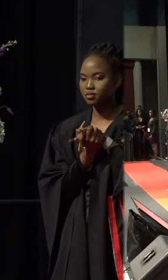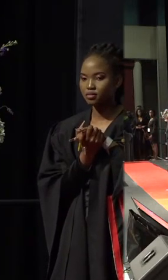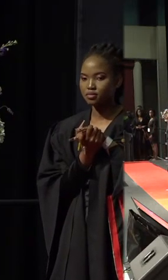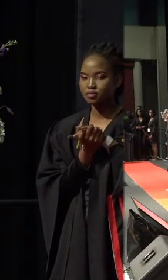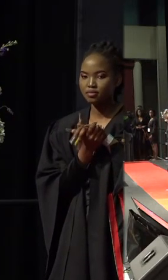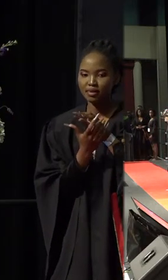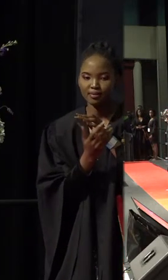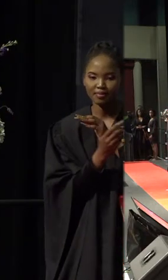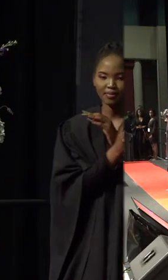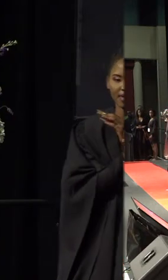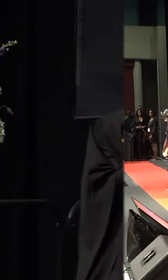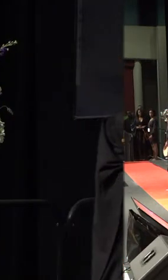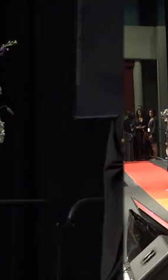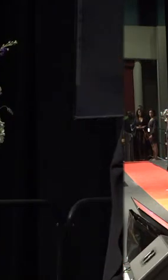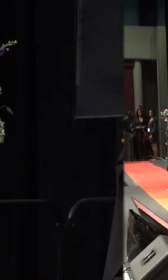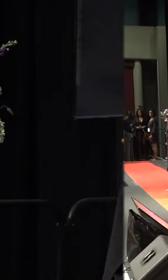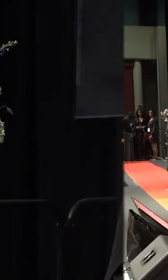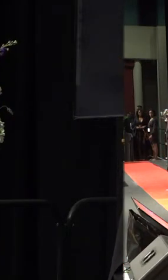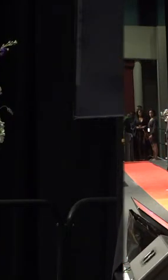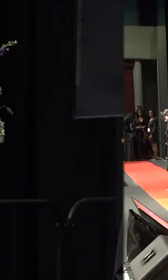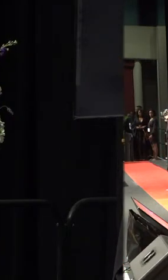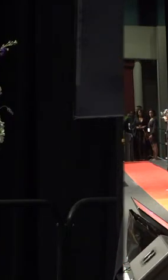Zuziwe Kumalo.